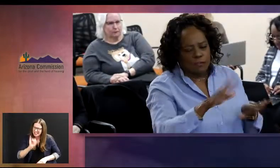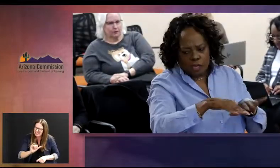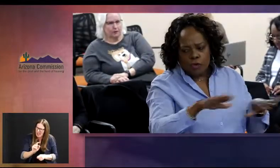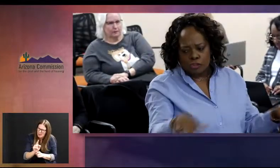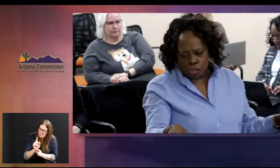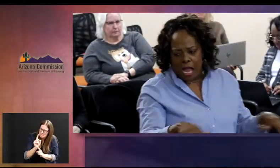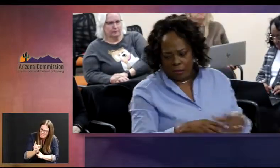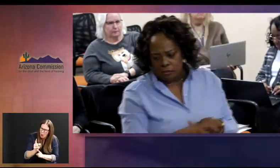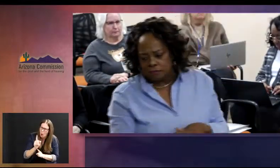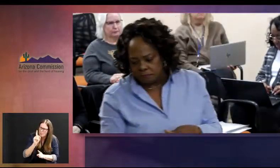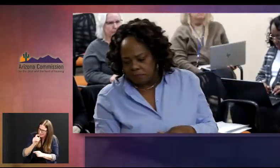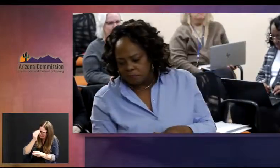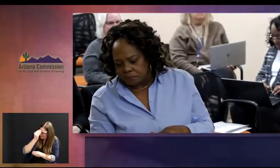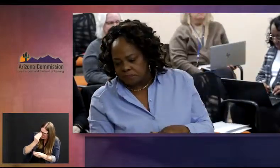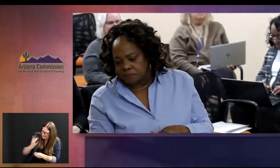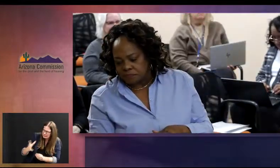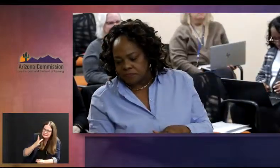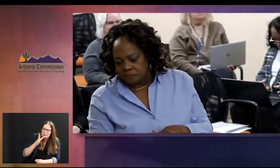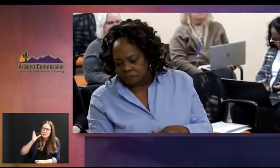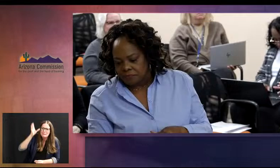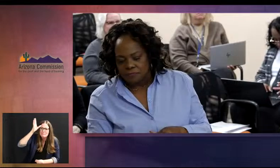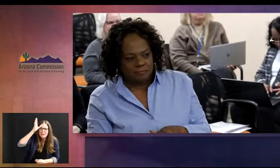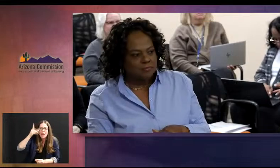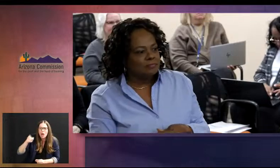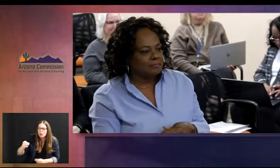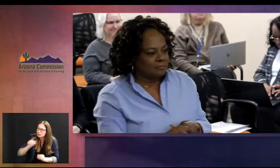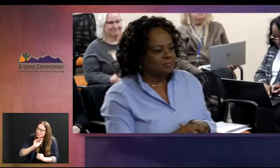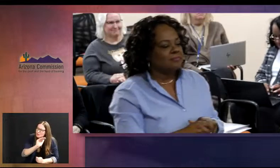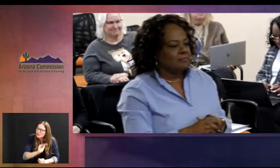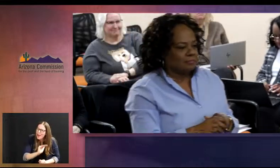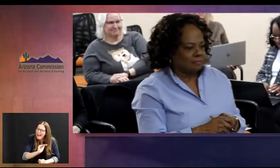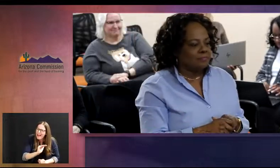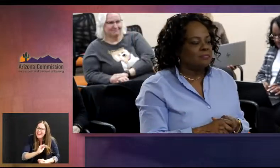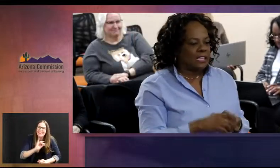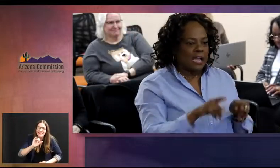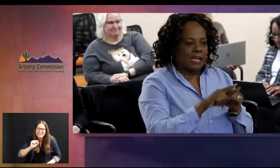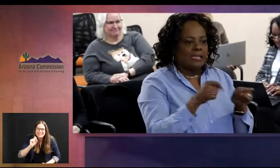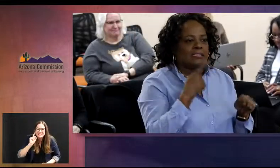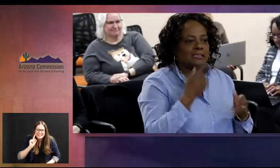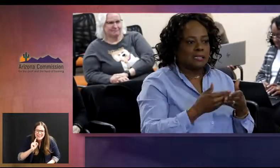parents that their deaf and hard of hearing child has support.